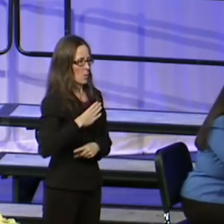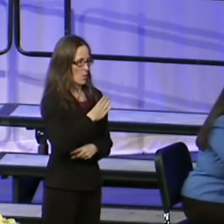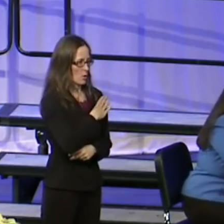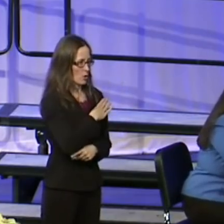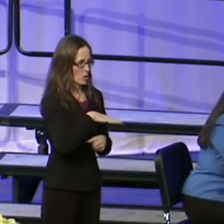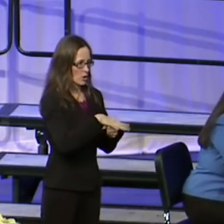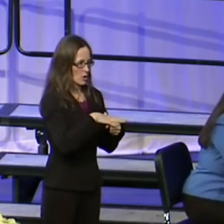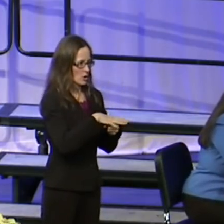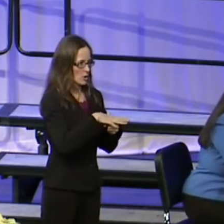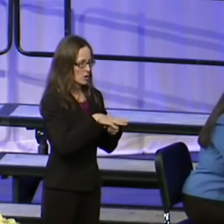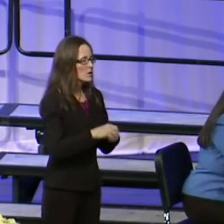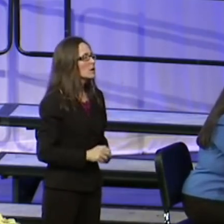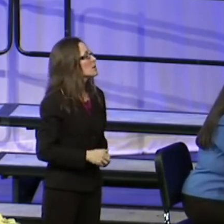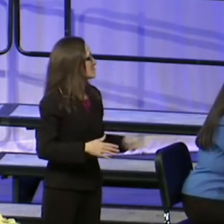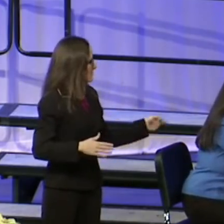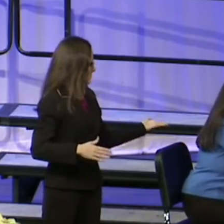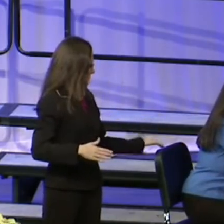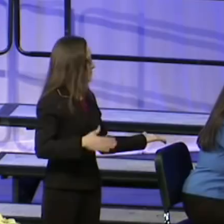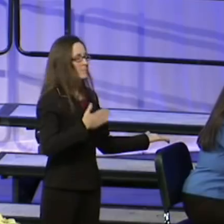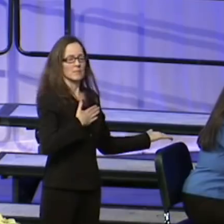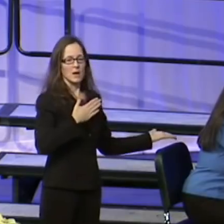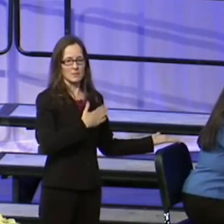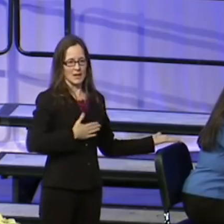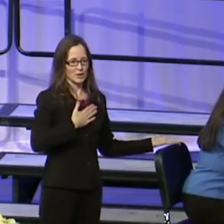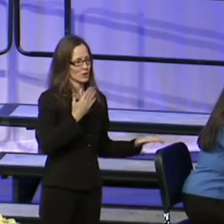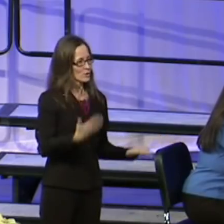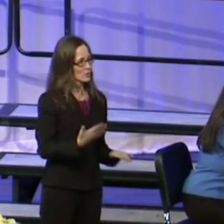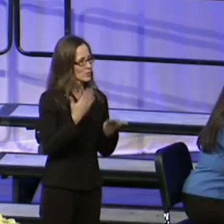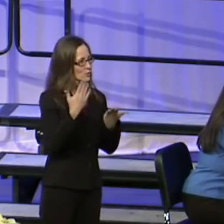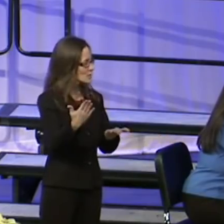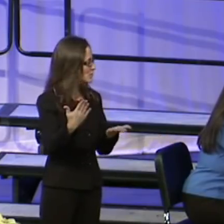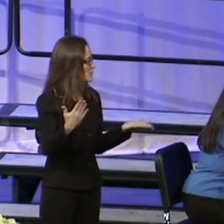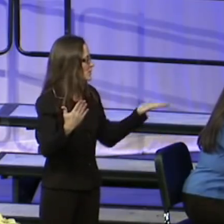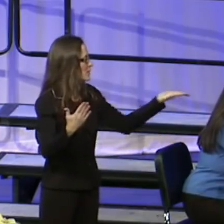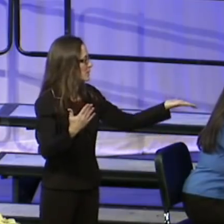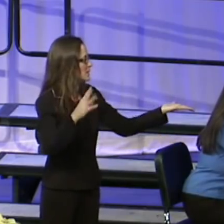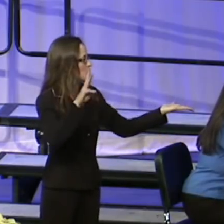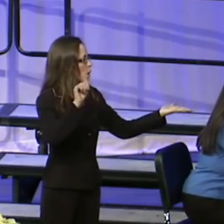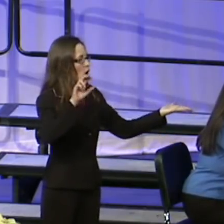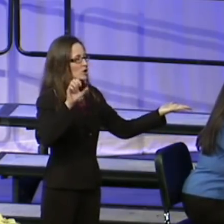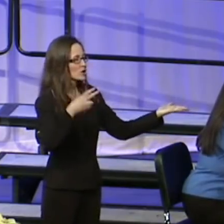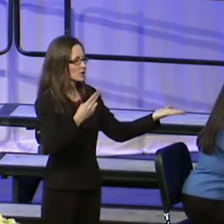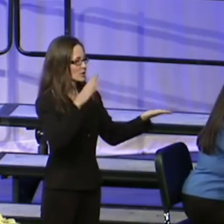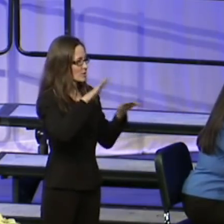My pleasure to nominate Liz Walsh to be the chairperson of the zoning board. And